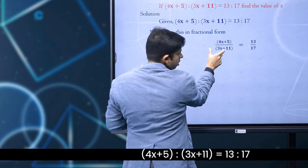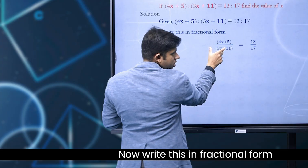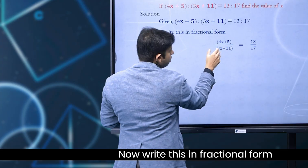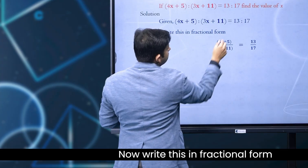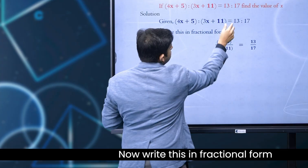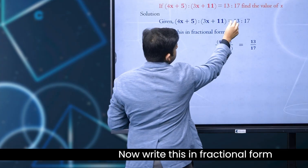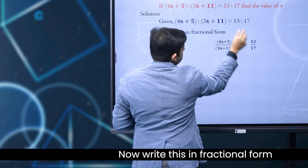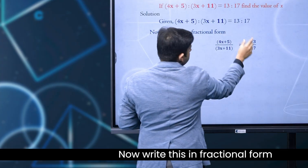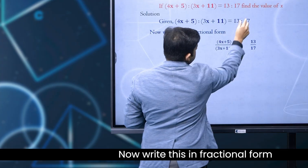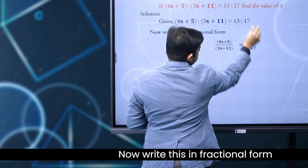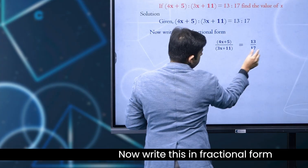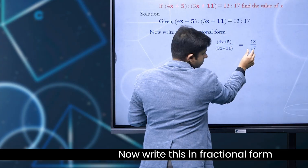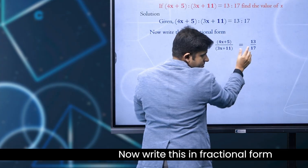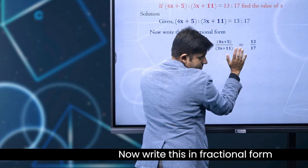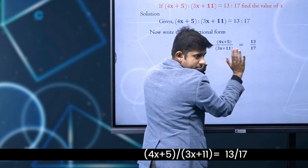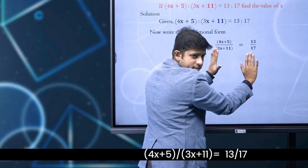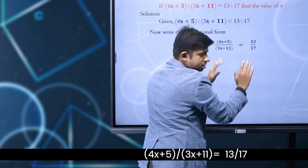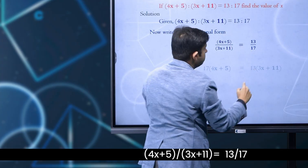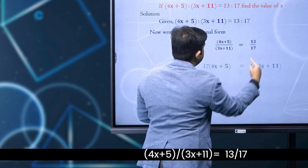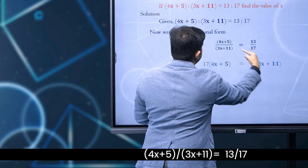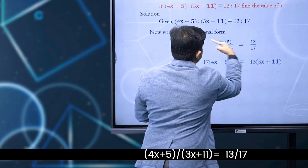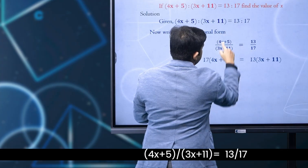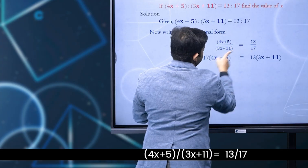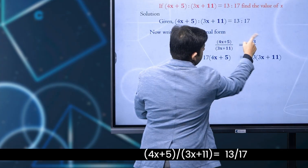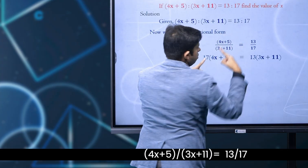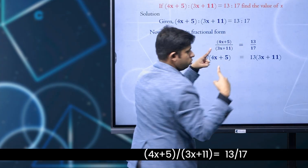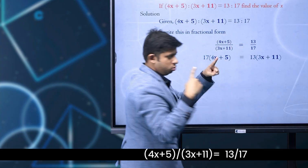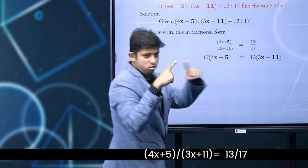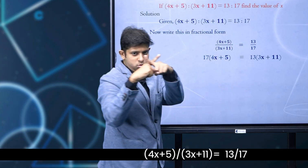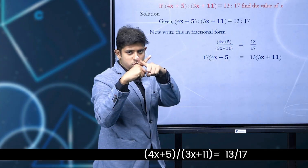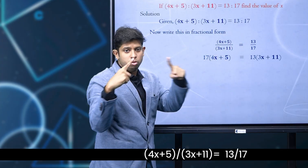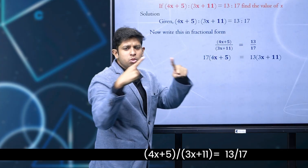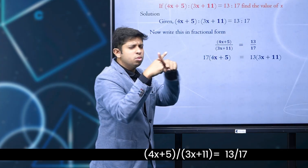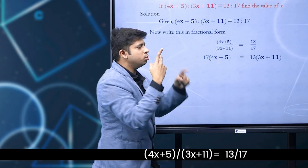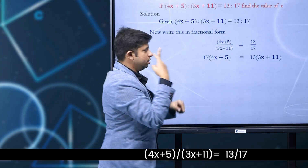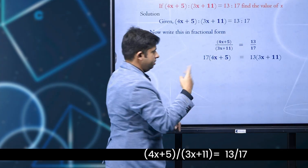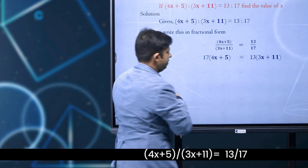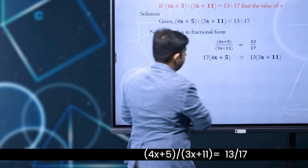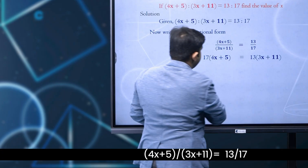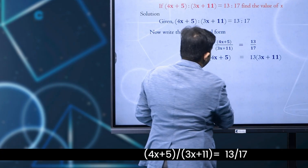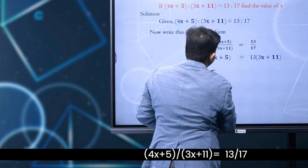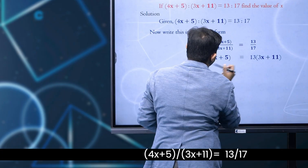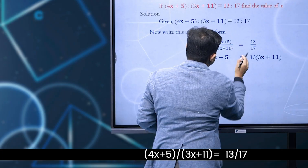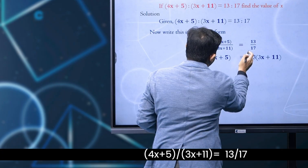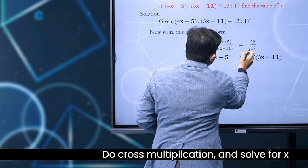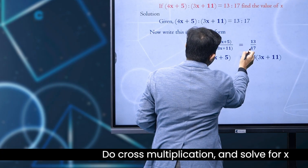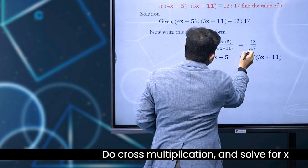Now write this in fractional form. 4x plus 5 by 3x plus 11 equals to 13 by 17. Do